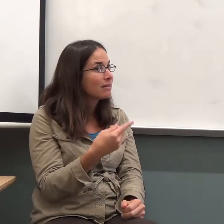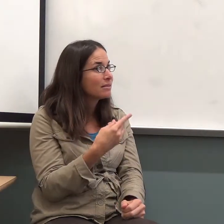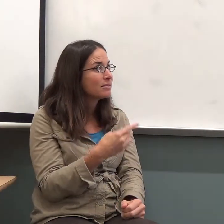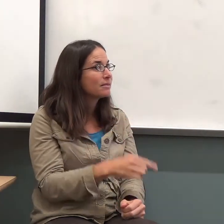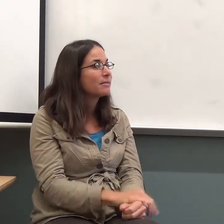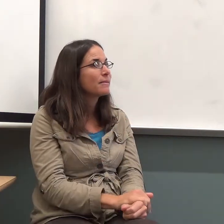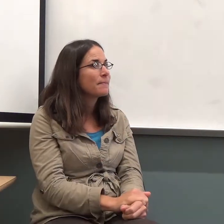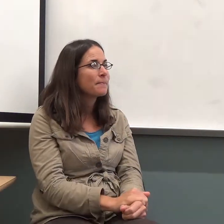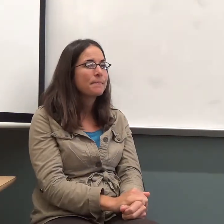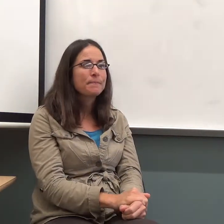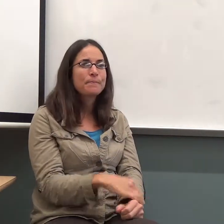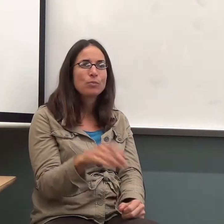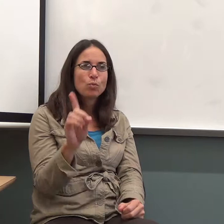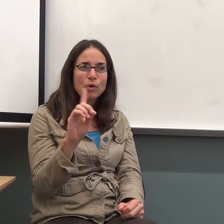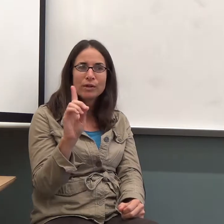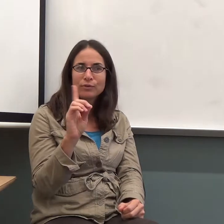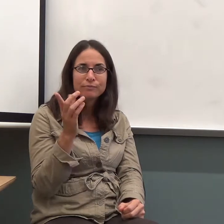What's the problem?